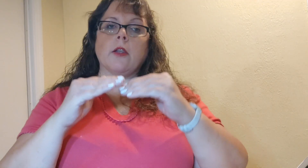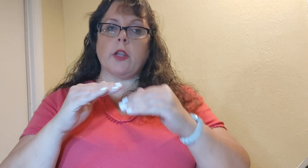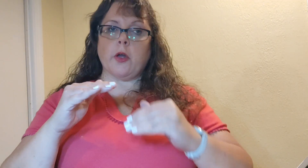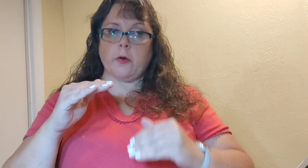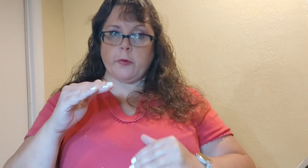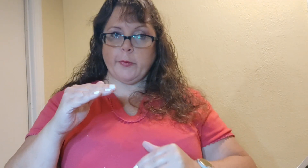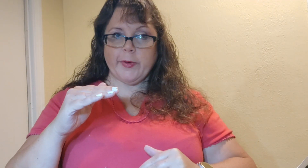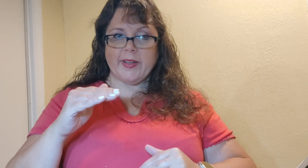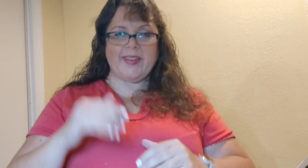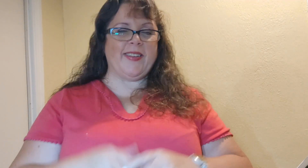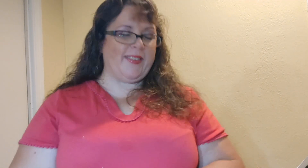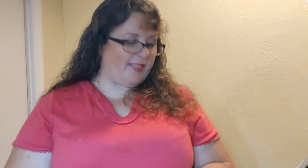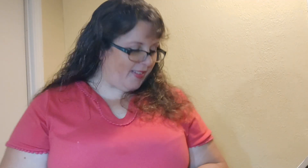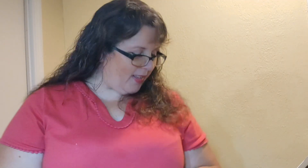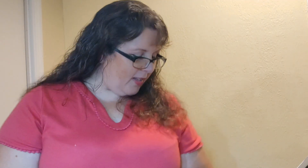And low.